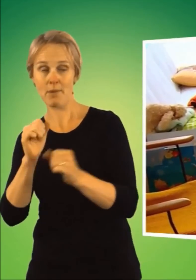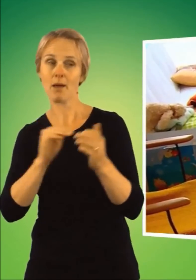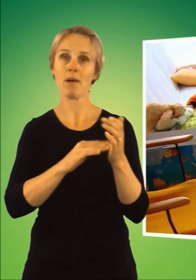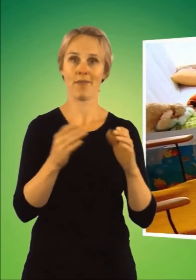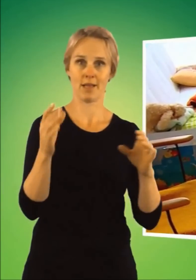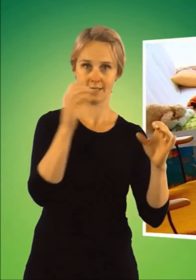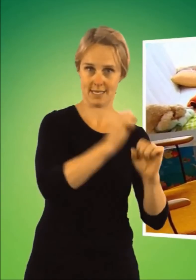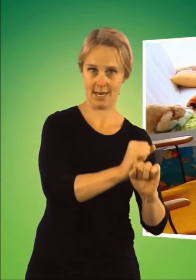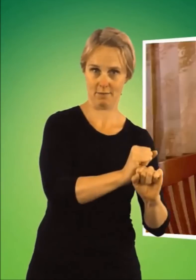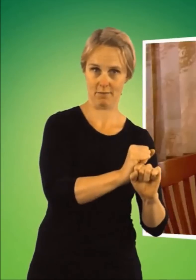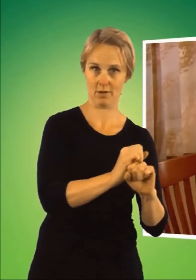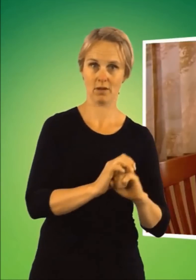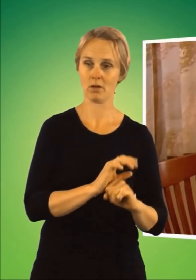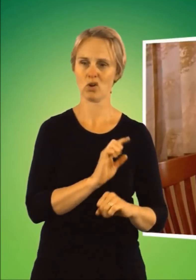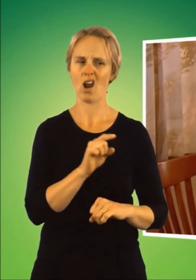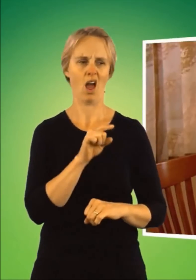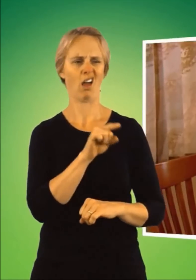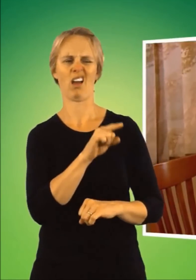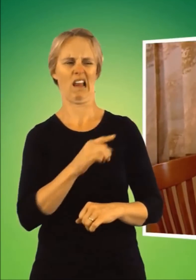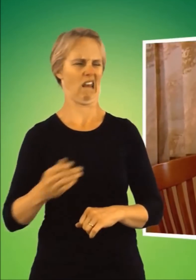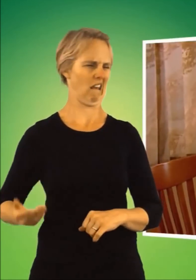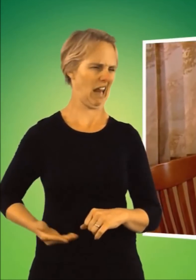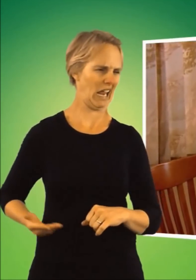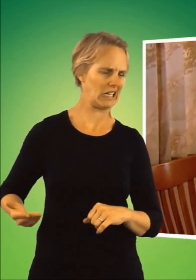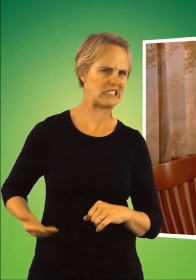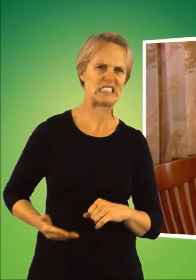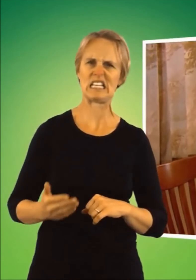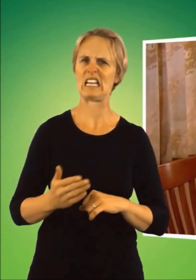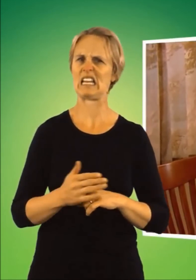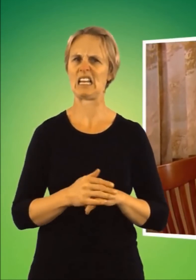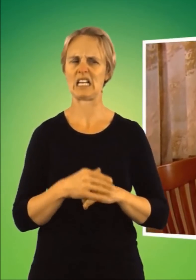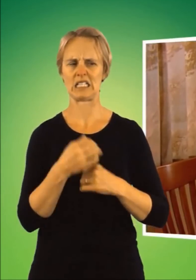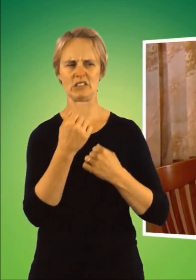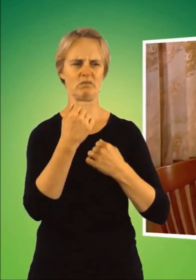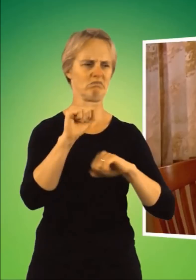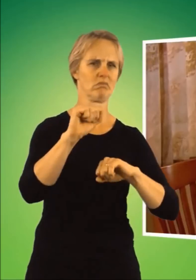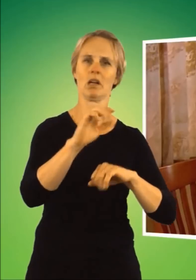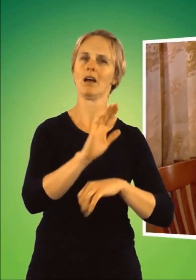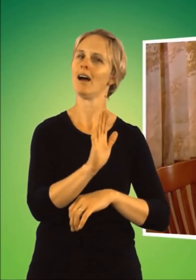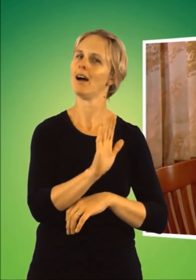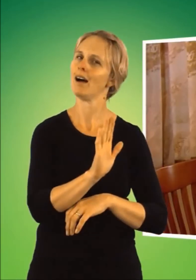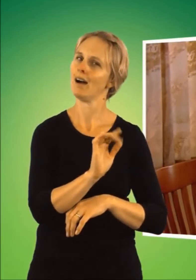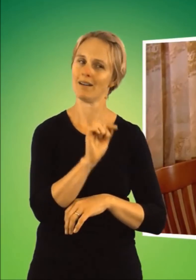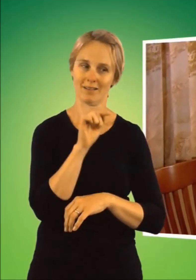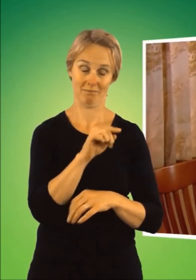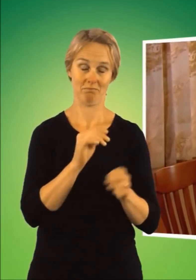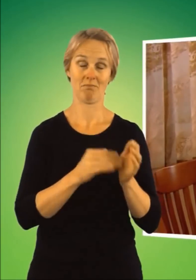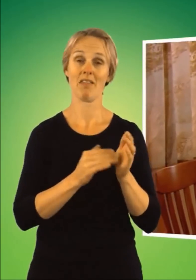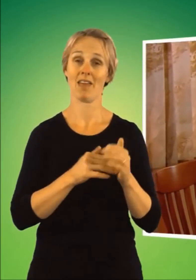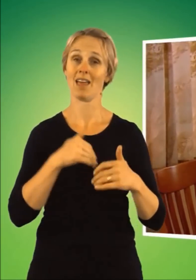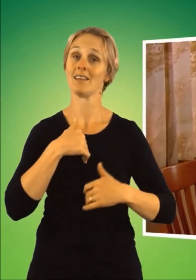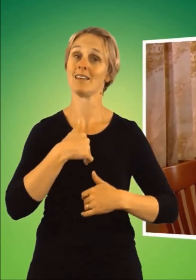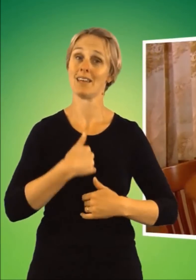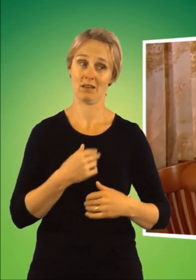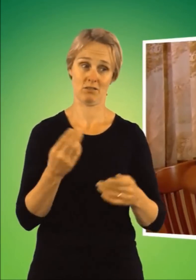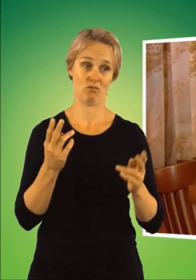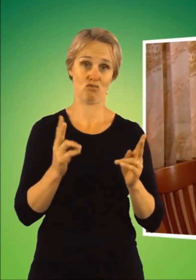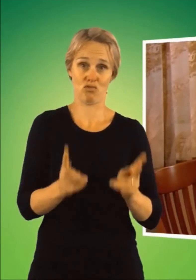is sleeping. It's not like they're lazy or being lazy, you know, refuse to do anything